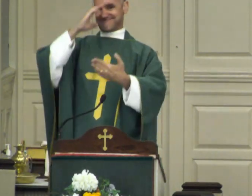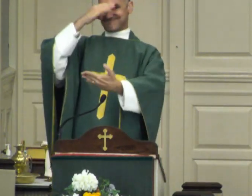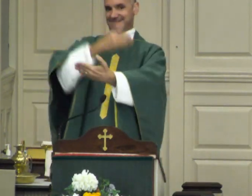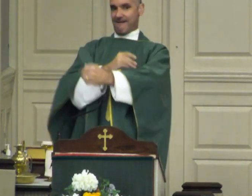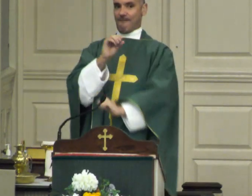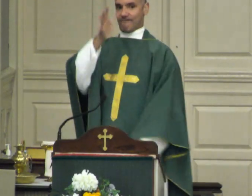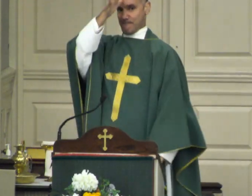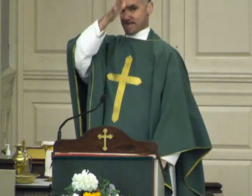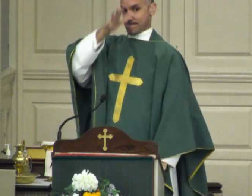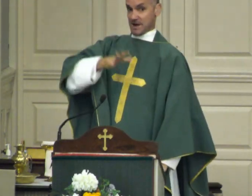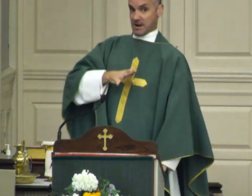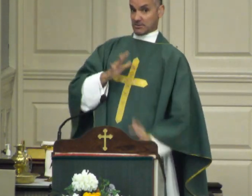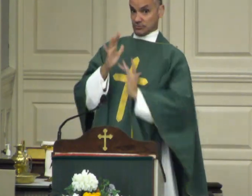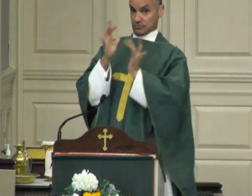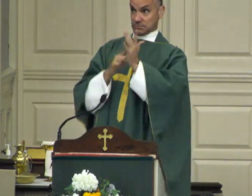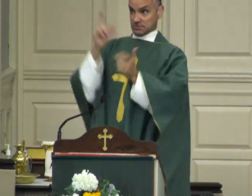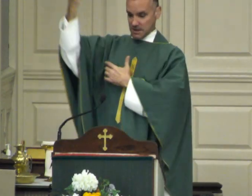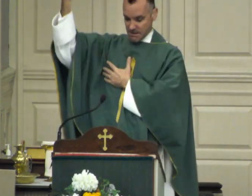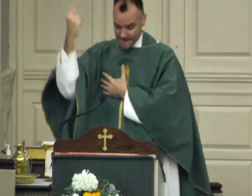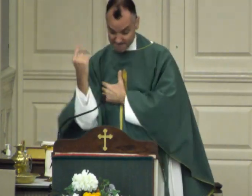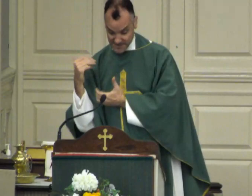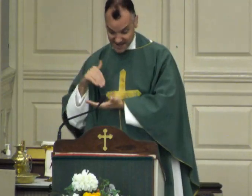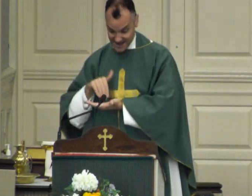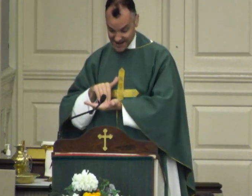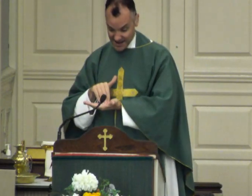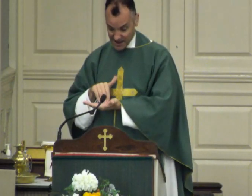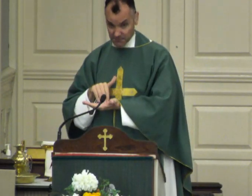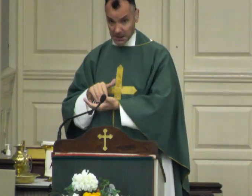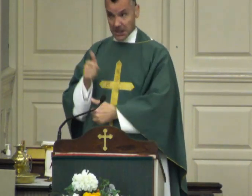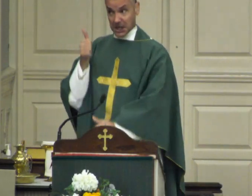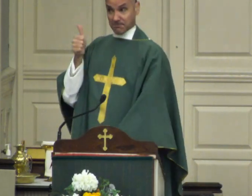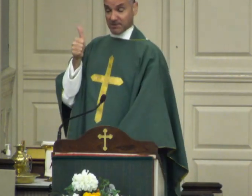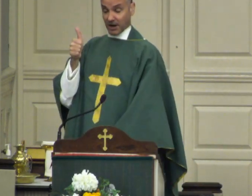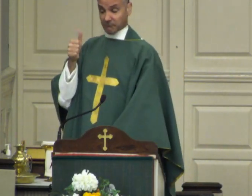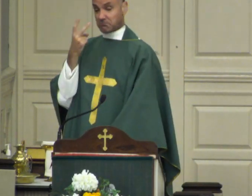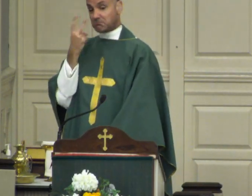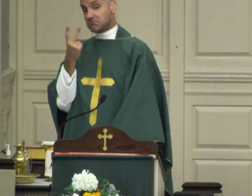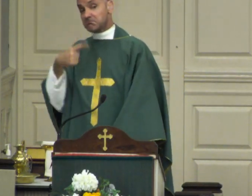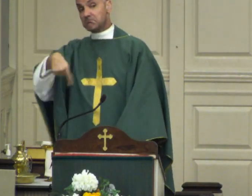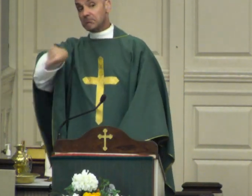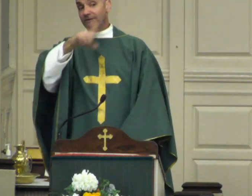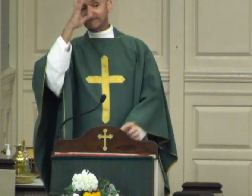But when the Son of Man comes, will he find faith on earth?'"